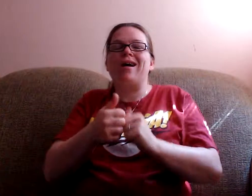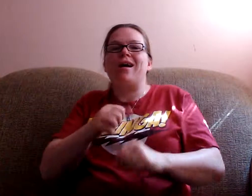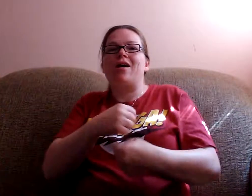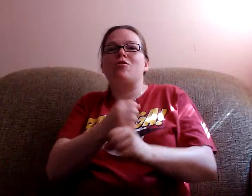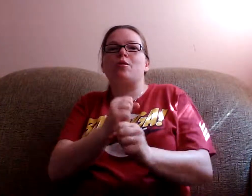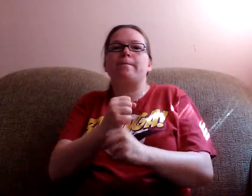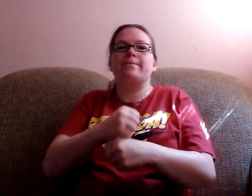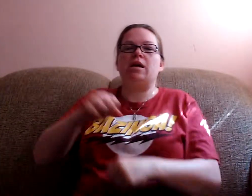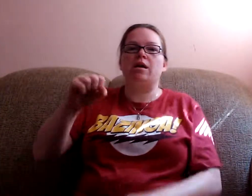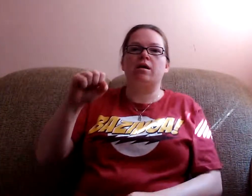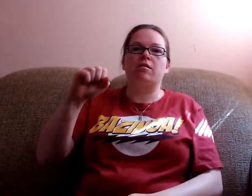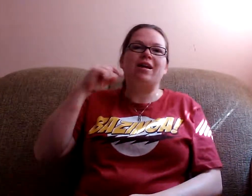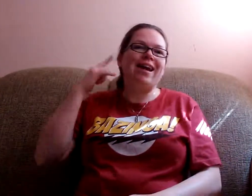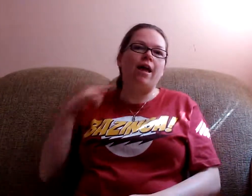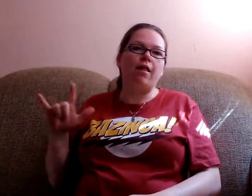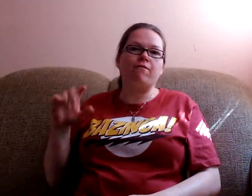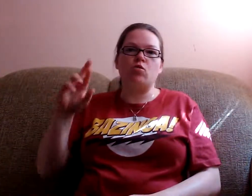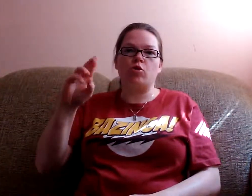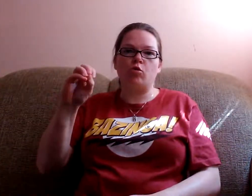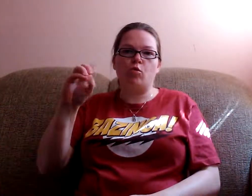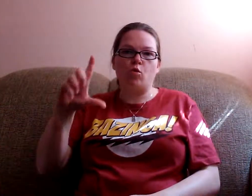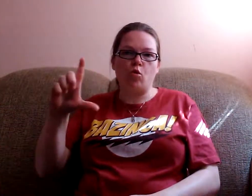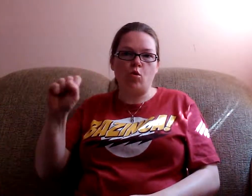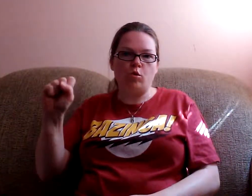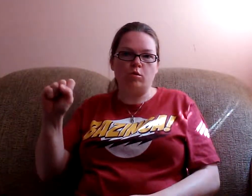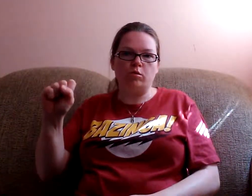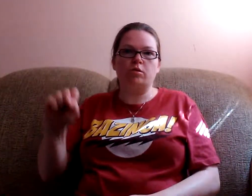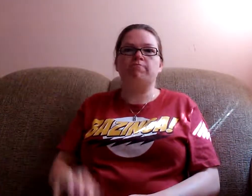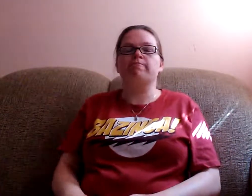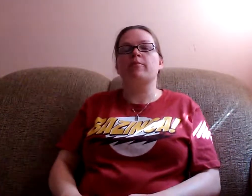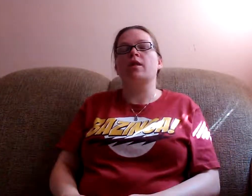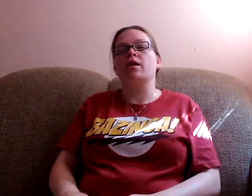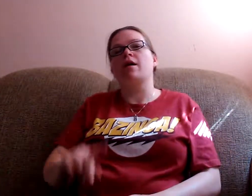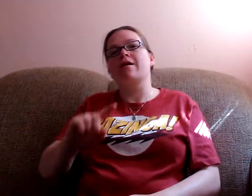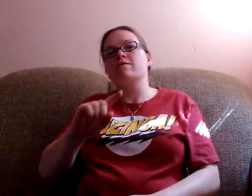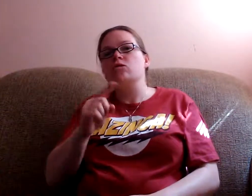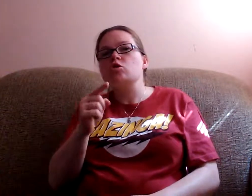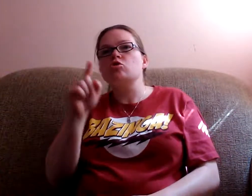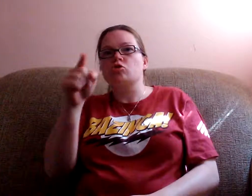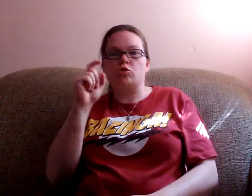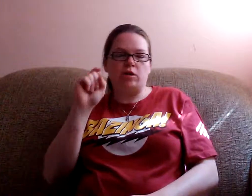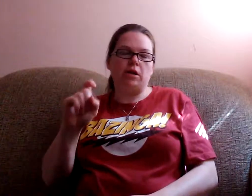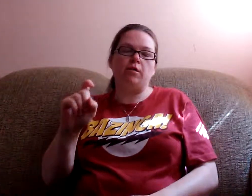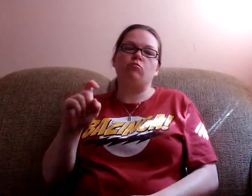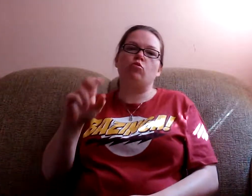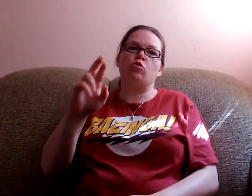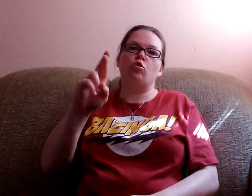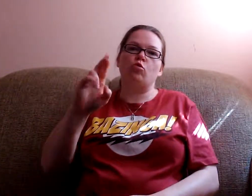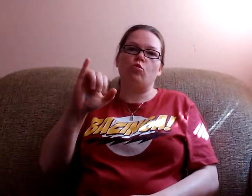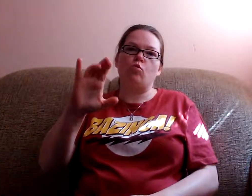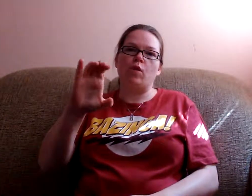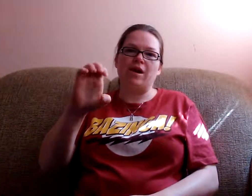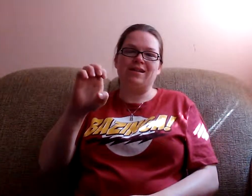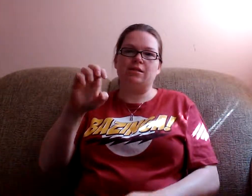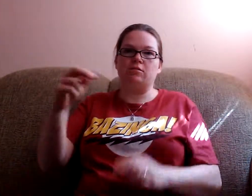can get kind of caught up in all the details of this recipe. You need rice, and you don't have to have Japanese sticky